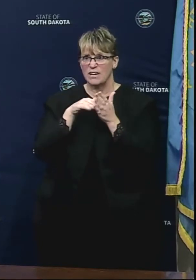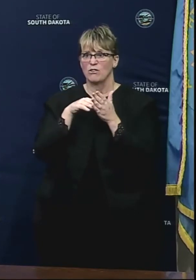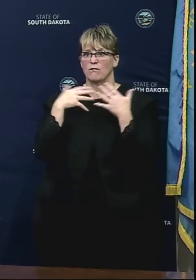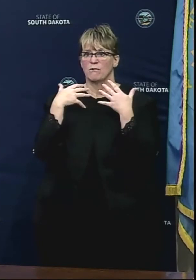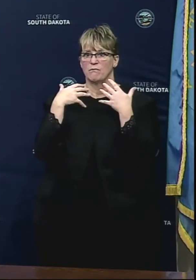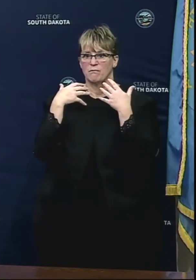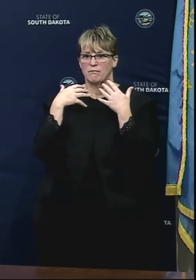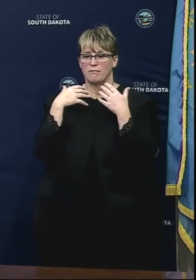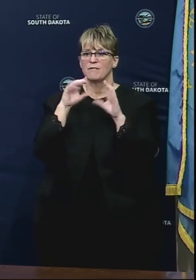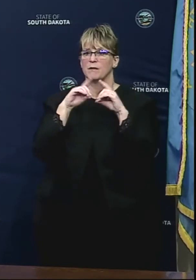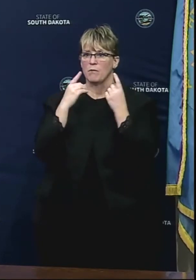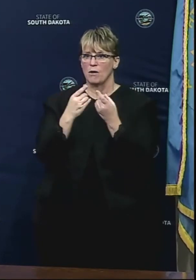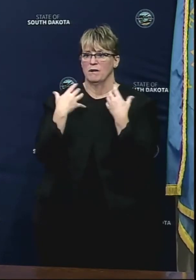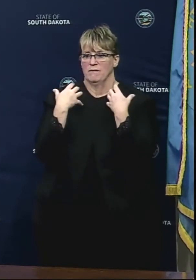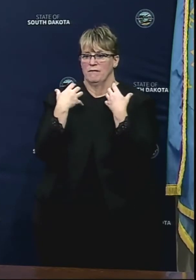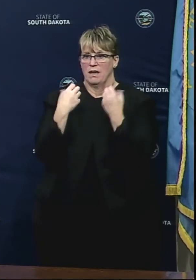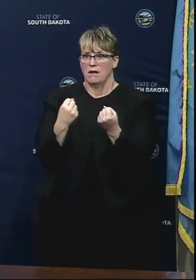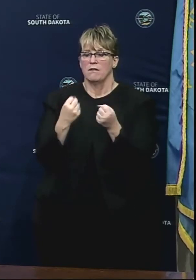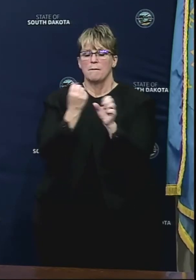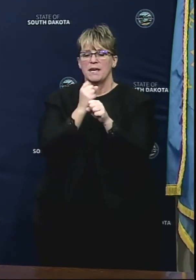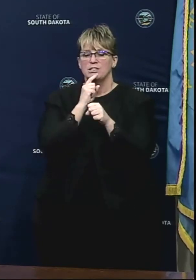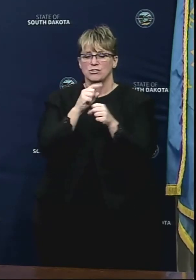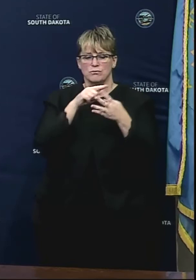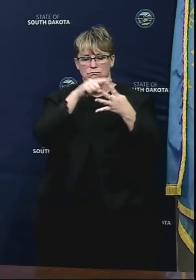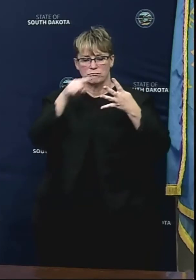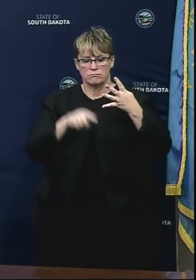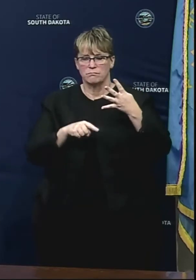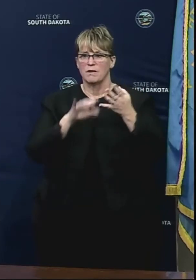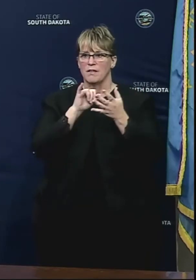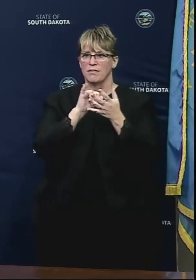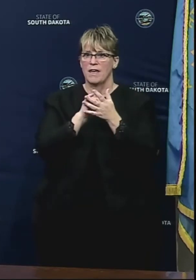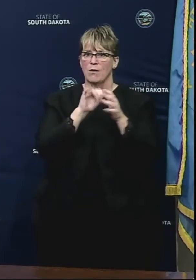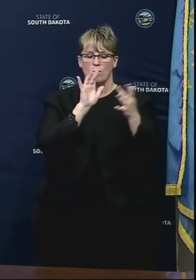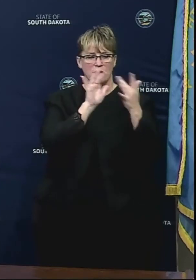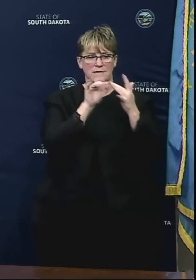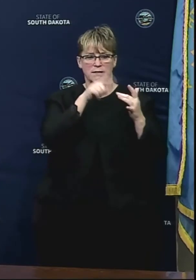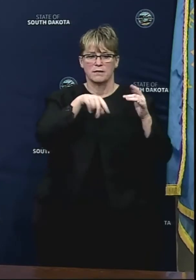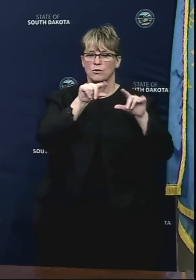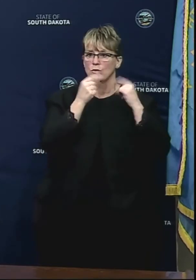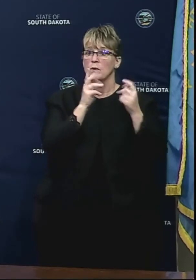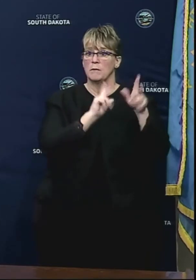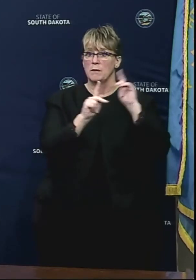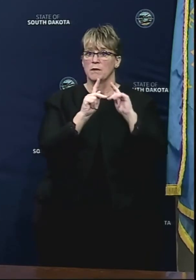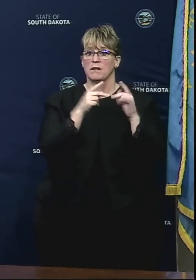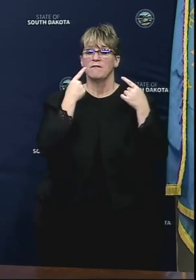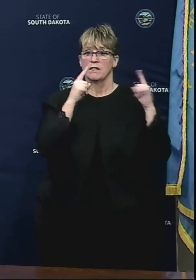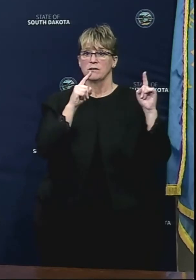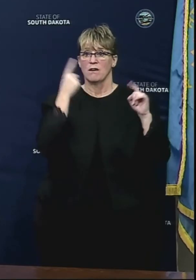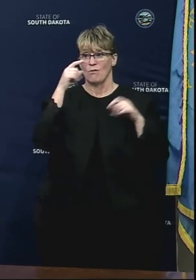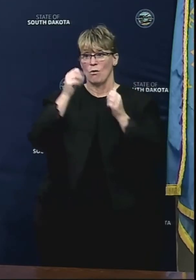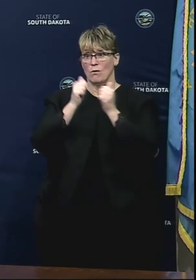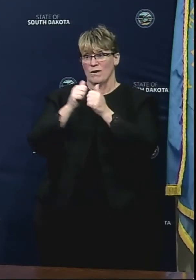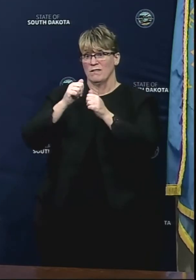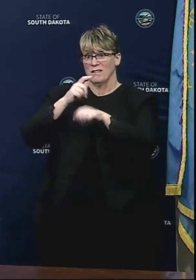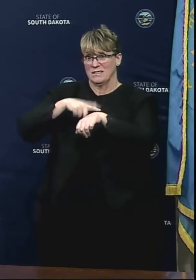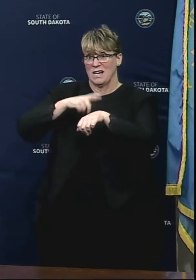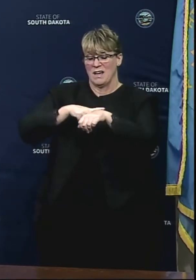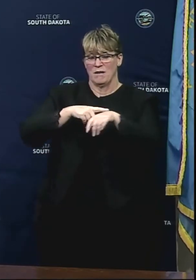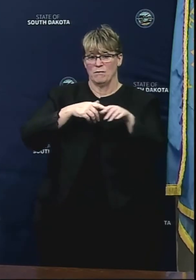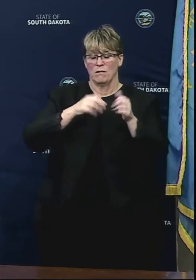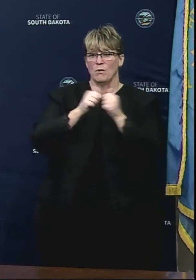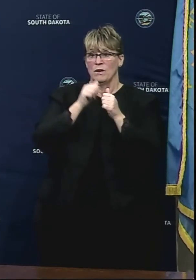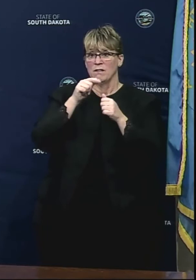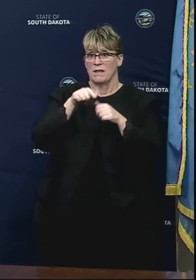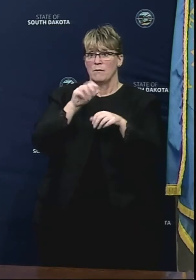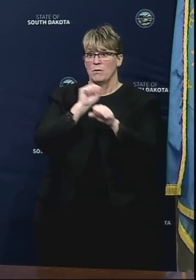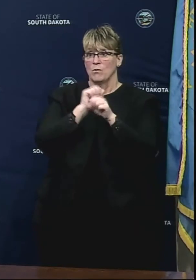going to take all of us working together to make sure we're reaching this population effectively and for the course of time that they're going to be dealing with